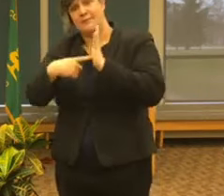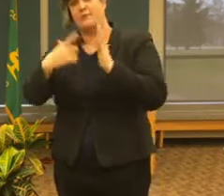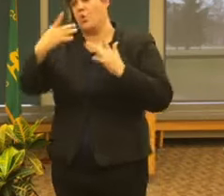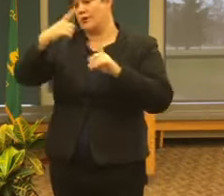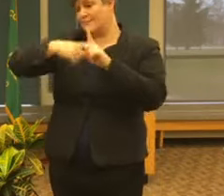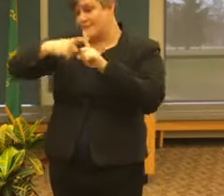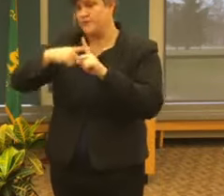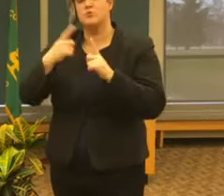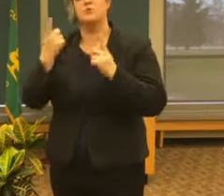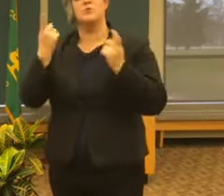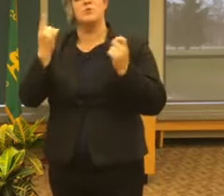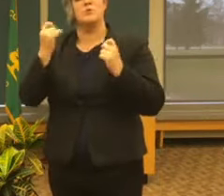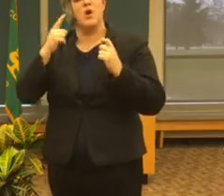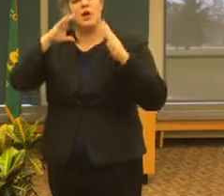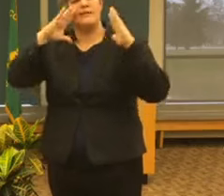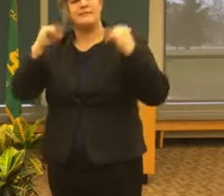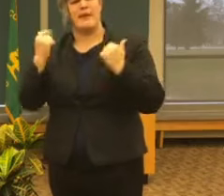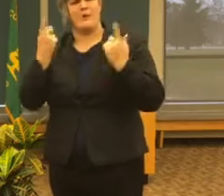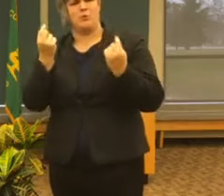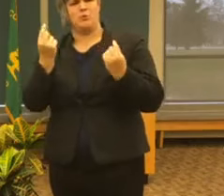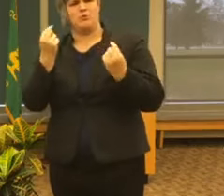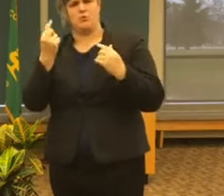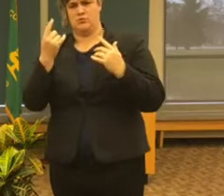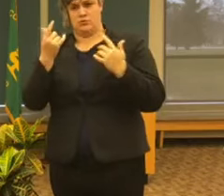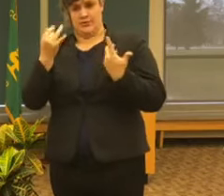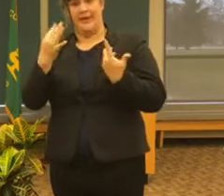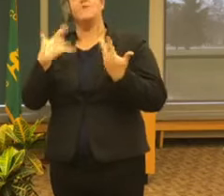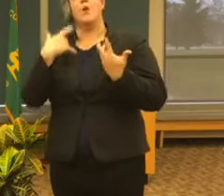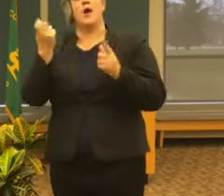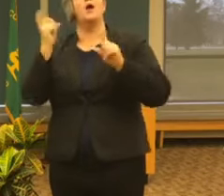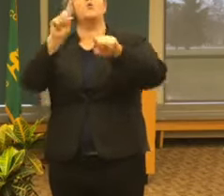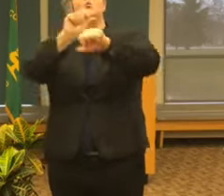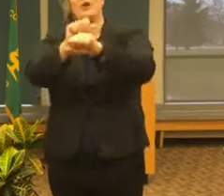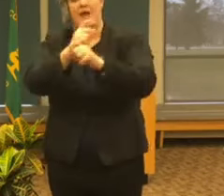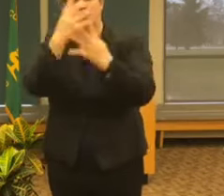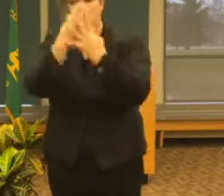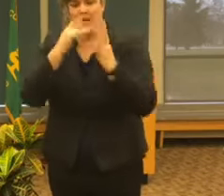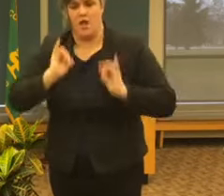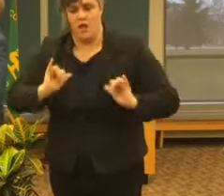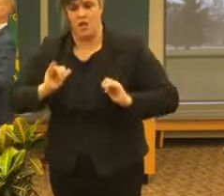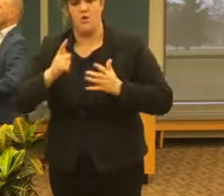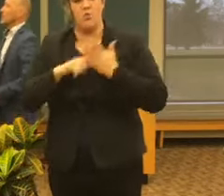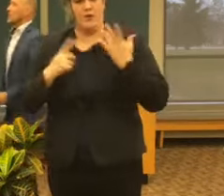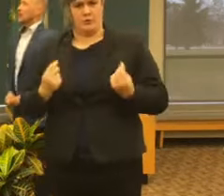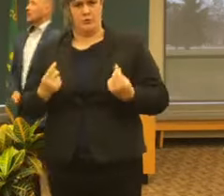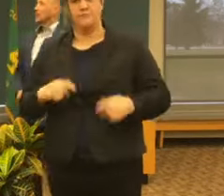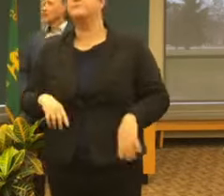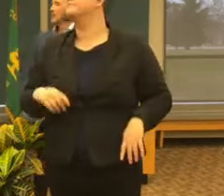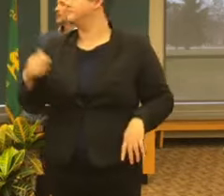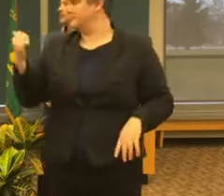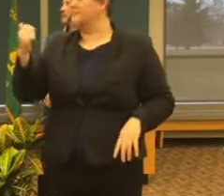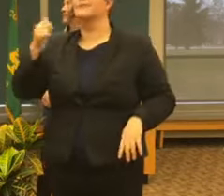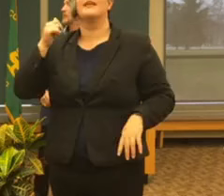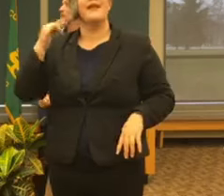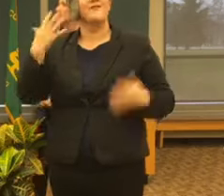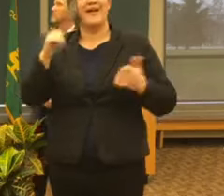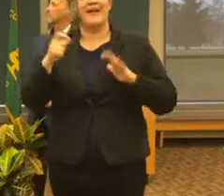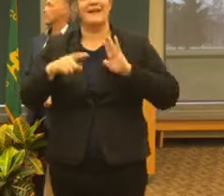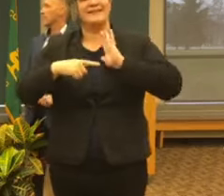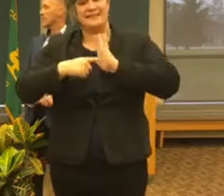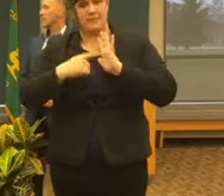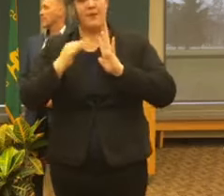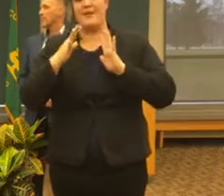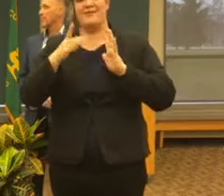Leanne can answer that. The question is, what does the county expect an employee to do that has symptoms? Yeah, so if an employee has symptoms and they're